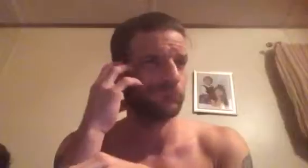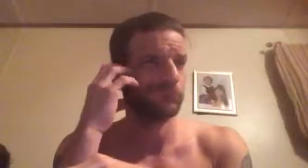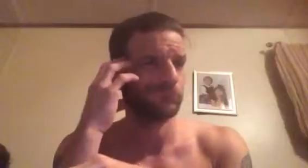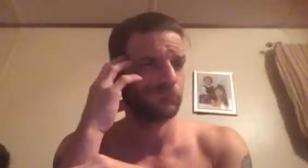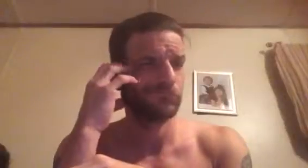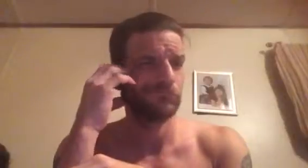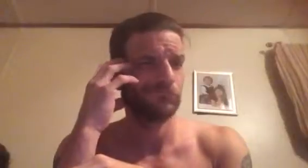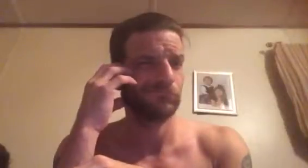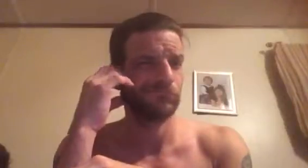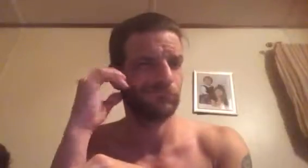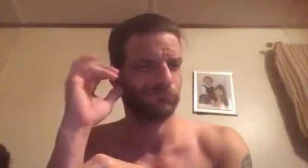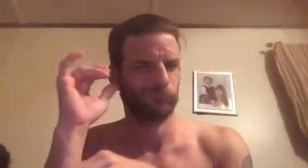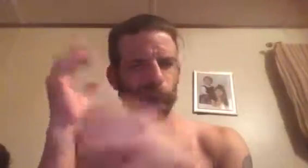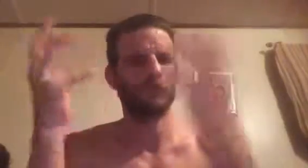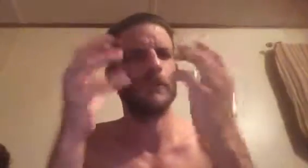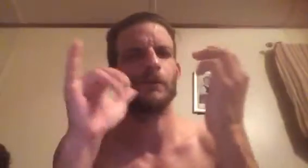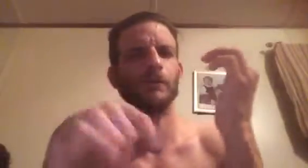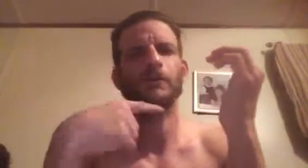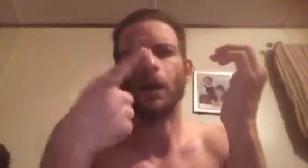tough Indy is. You see the rest of the matchups there on page two.